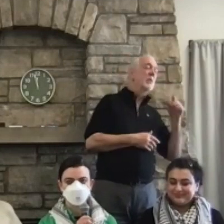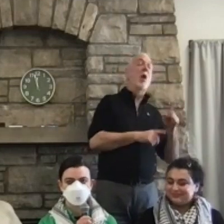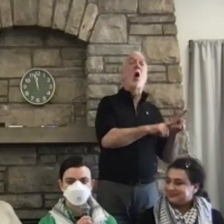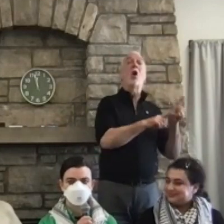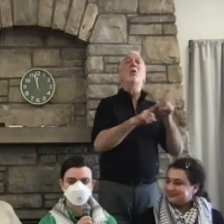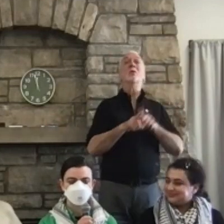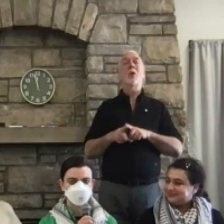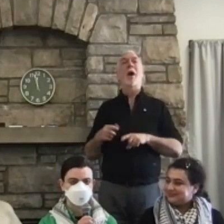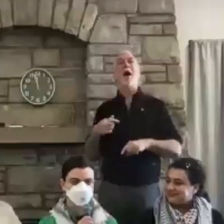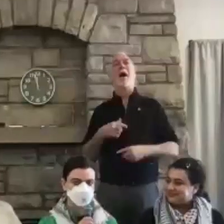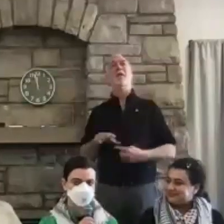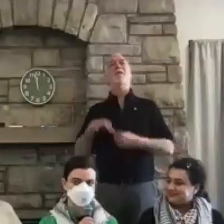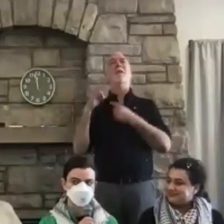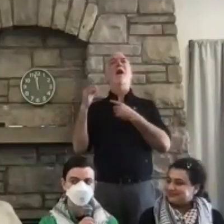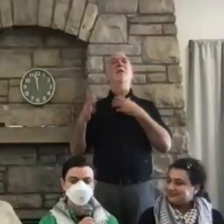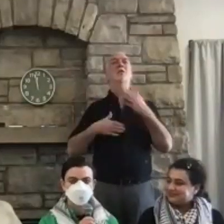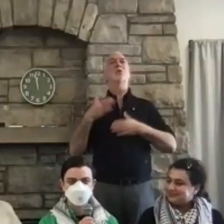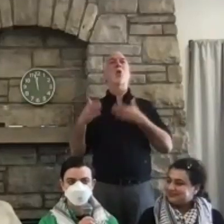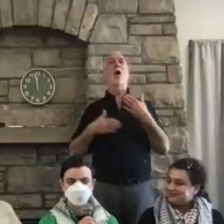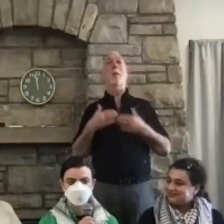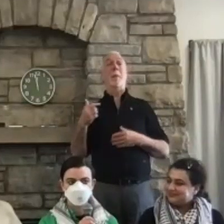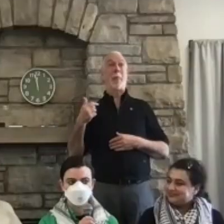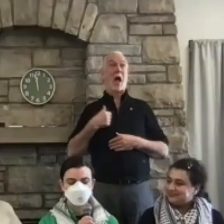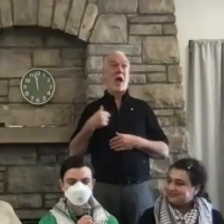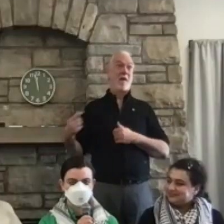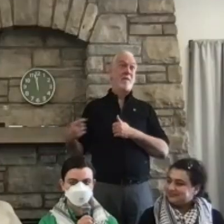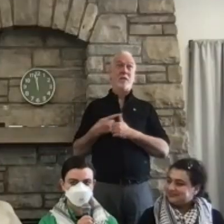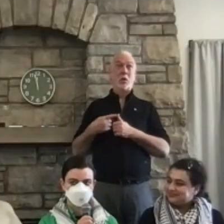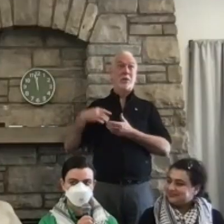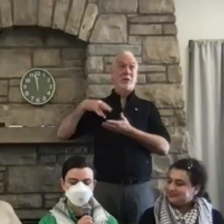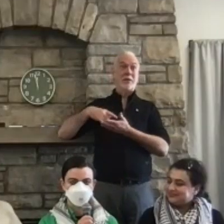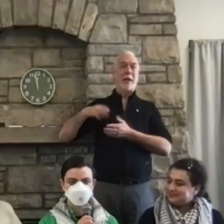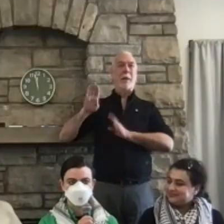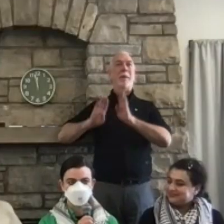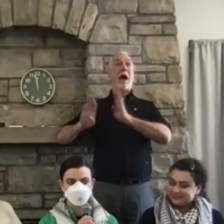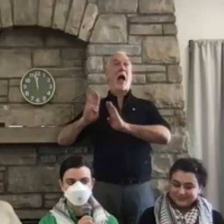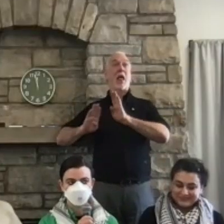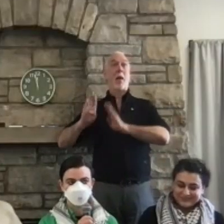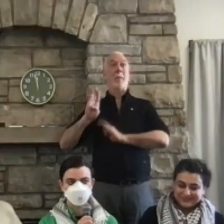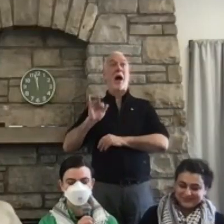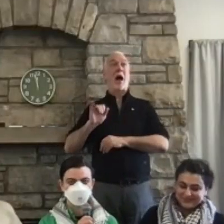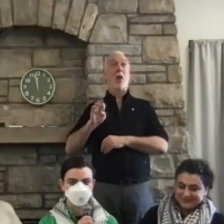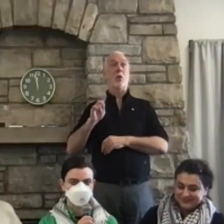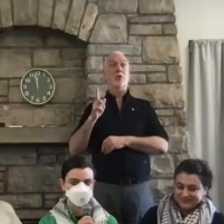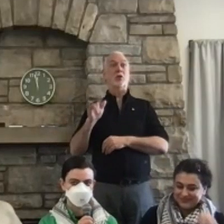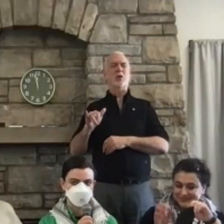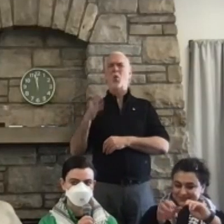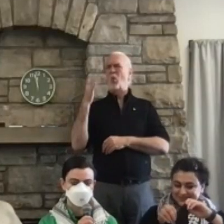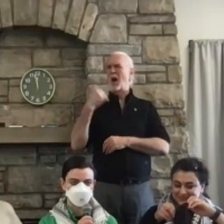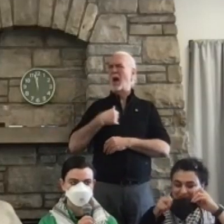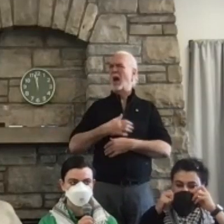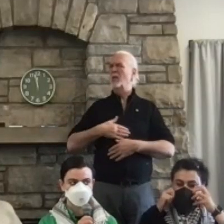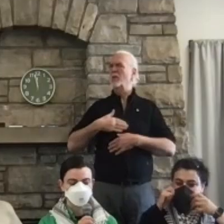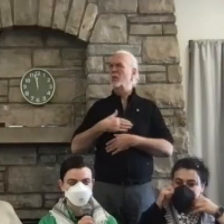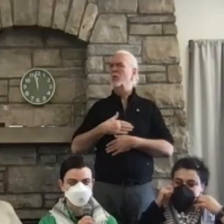is my original academic background is in biology, and one of the reasons that I like biology is because we have very few laws.